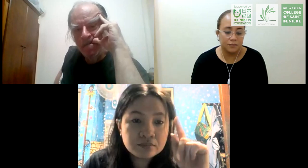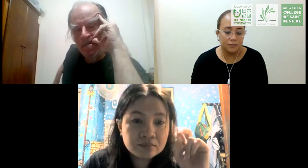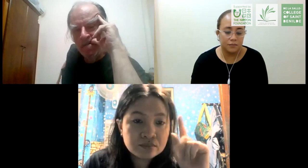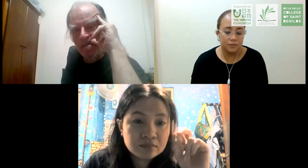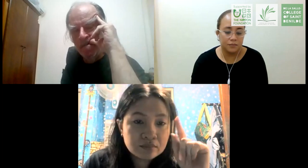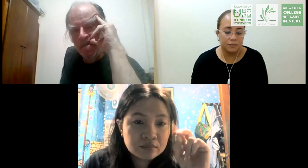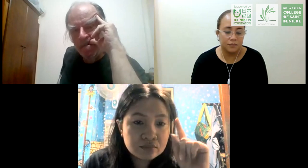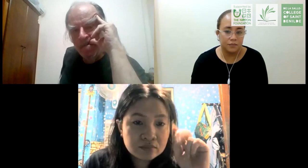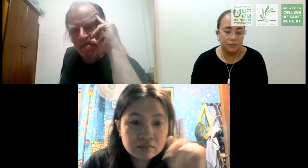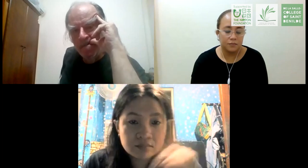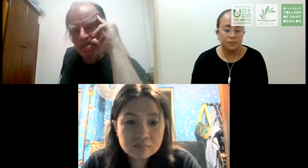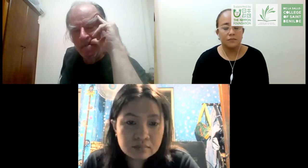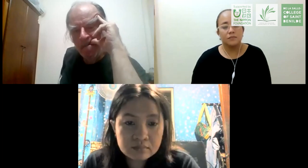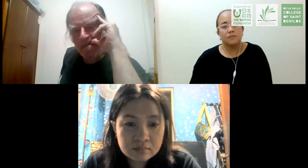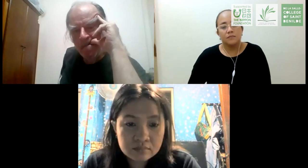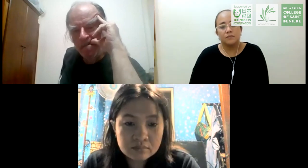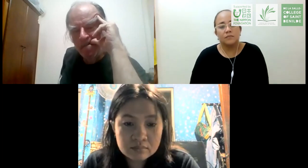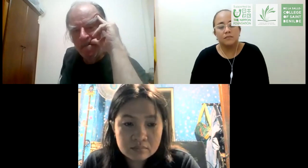you need to add version 3 on your next